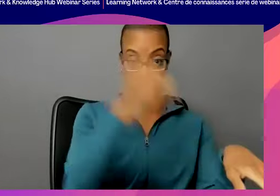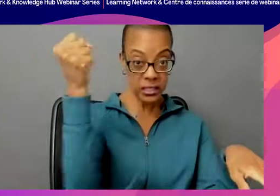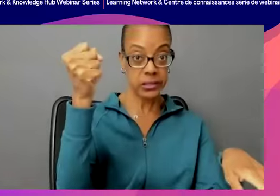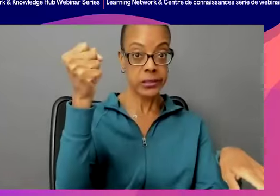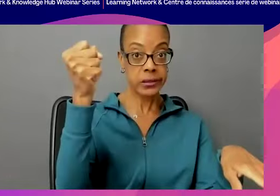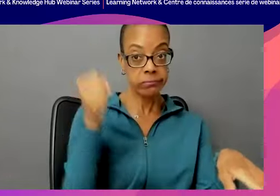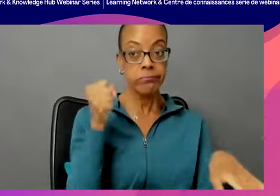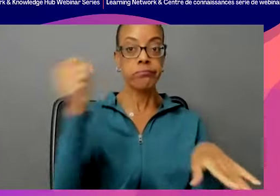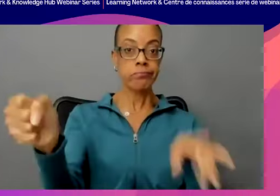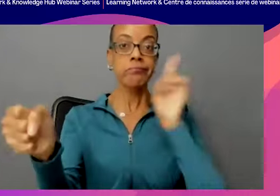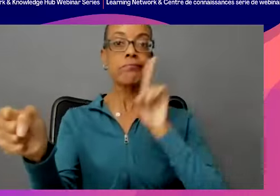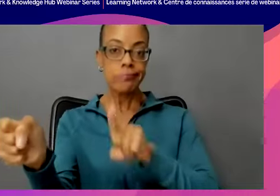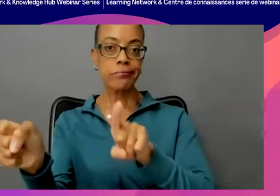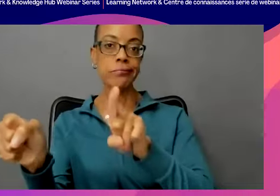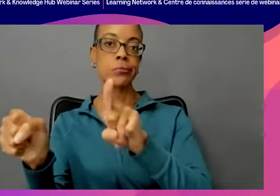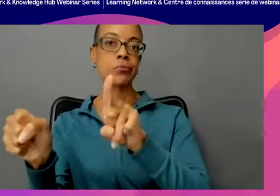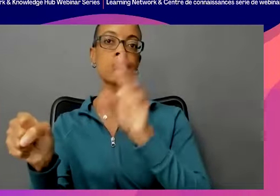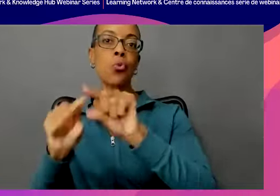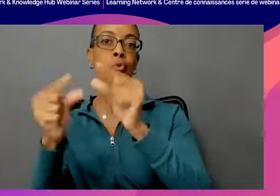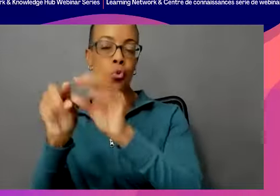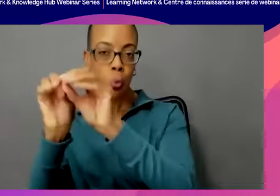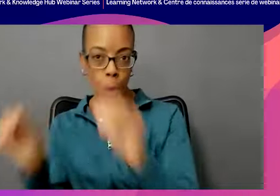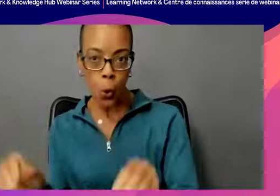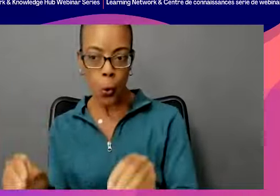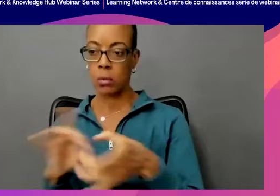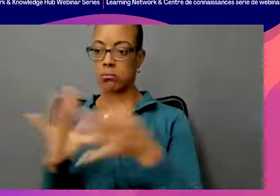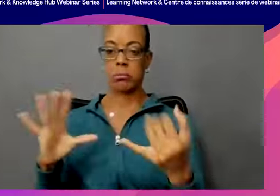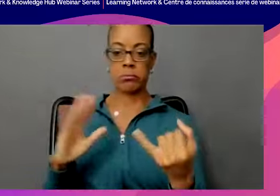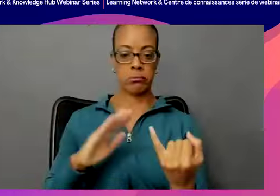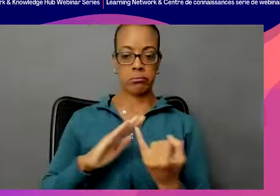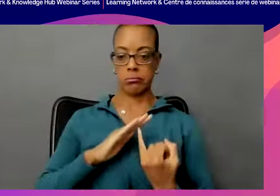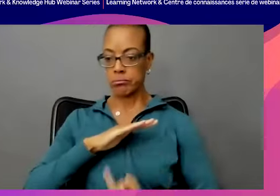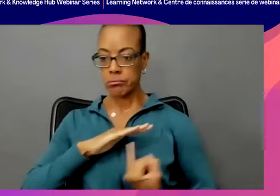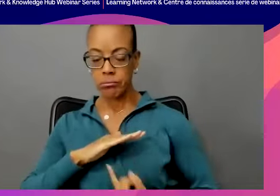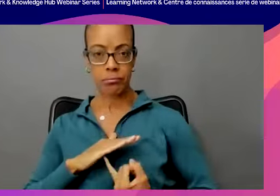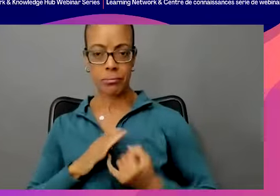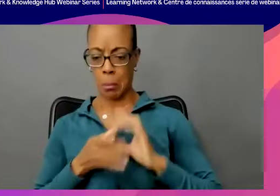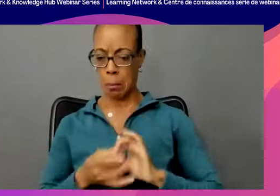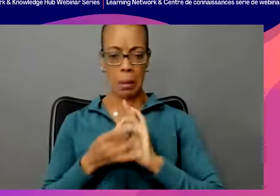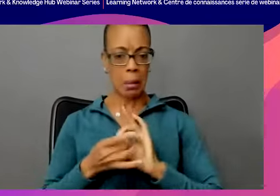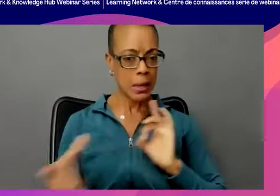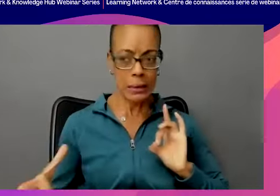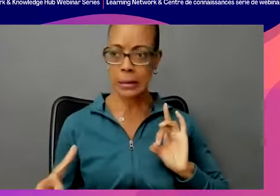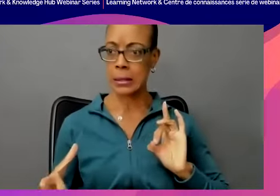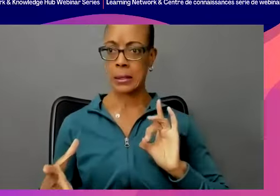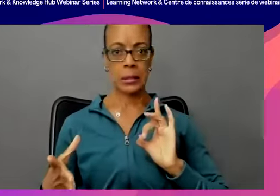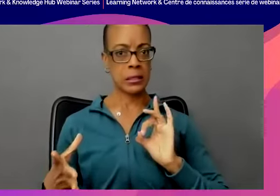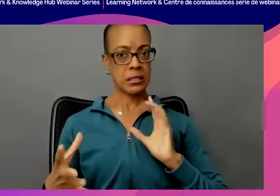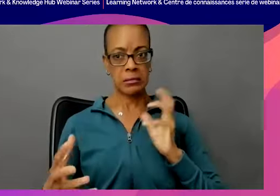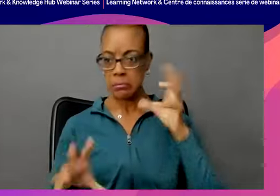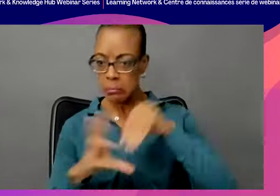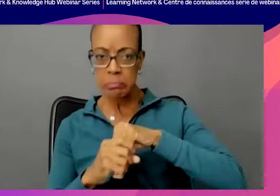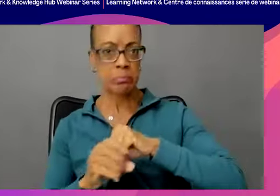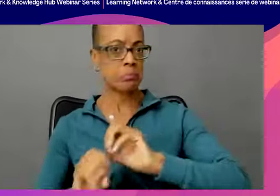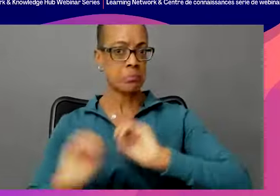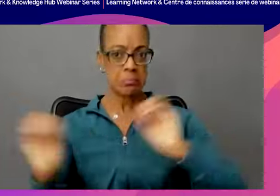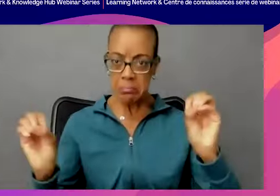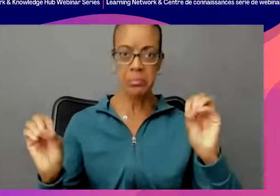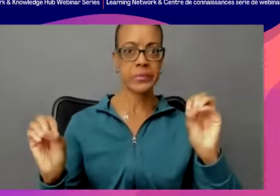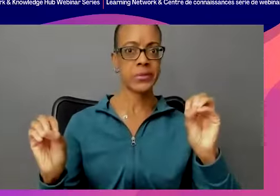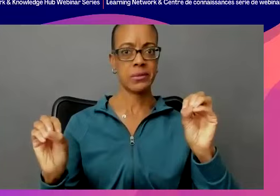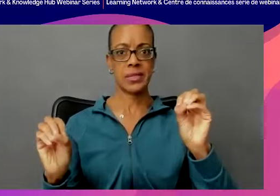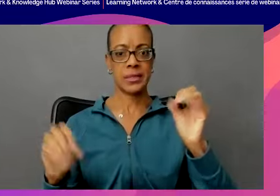foster placement or a group home. They're disconnected, they lose their sense of belonging, they lose their sense of agency, and experience a significant tear in their